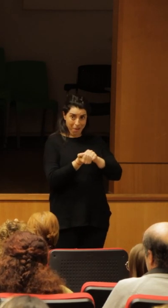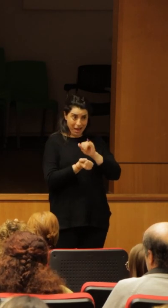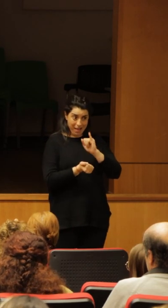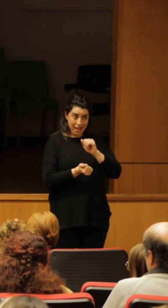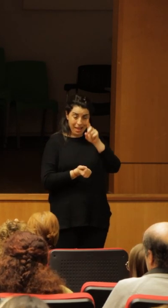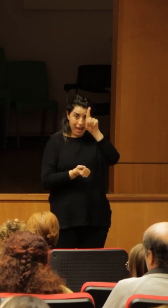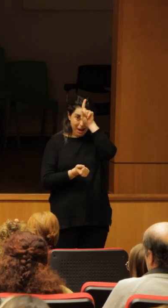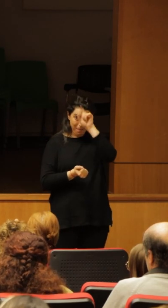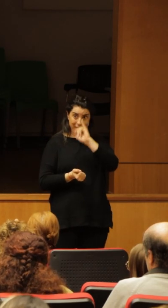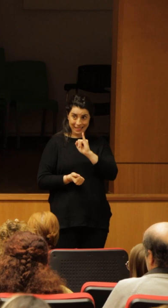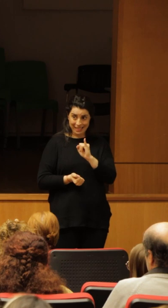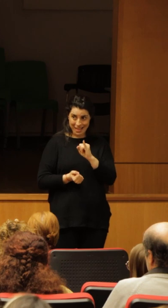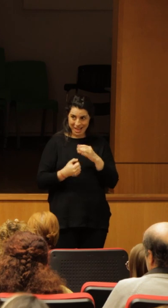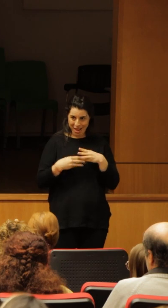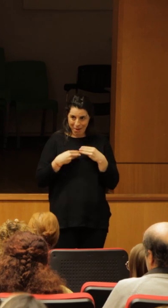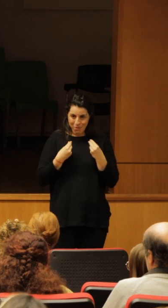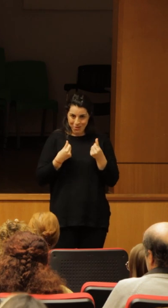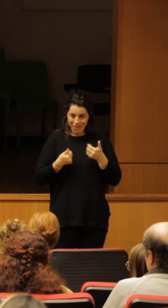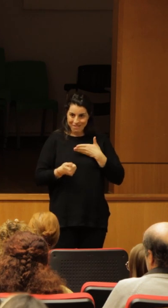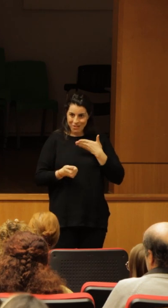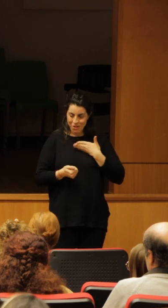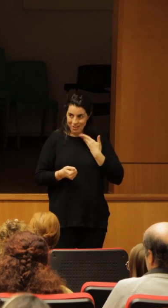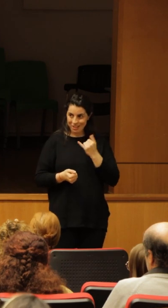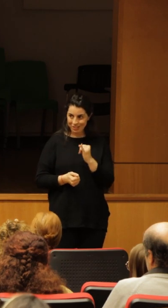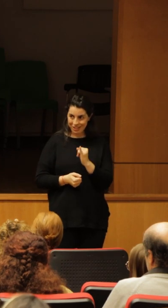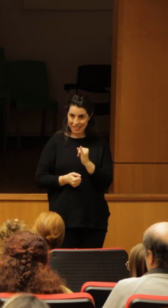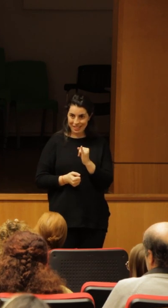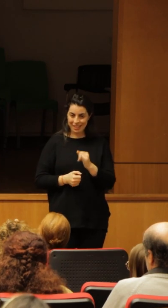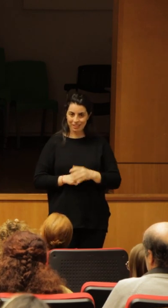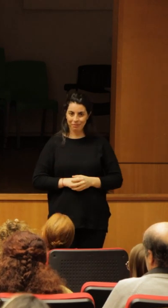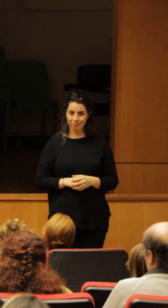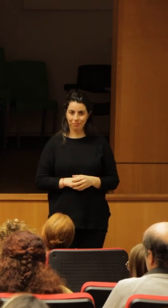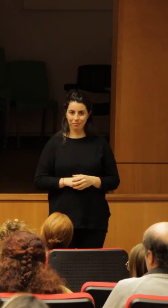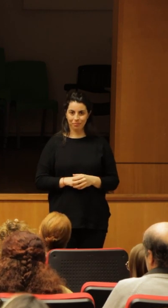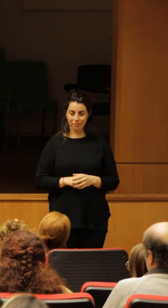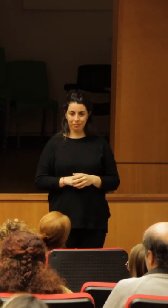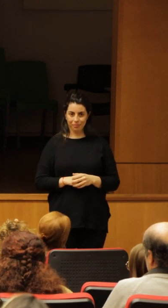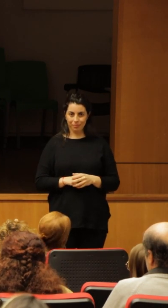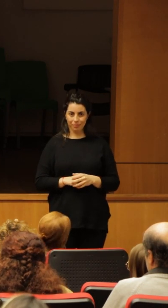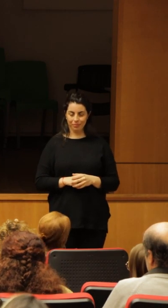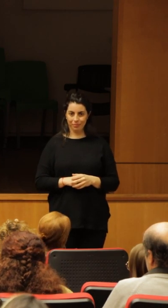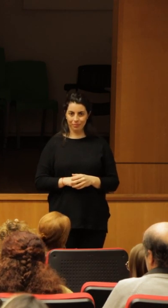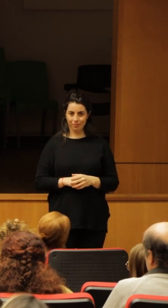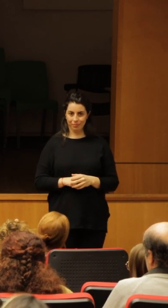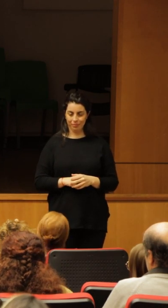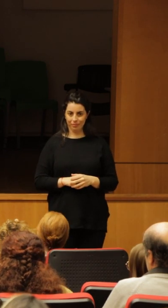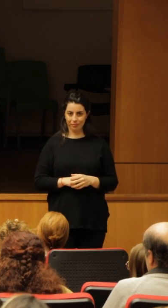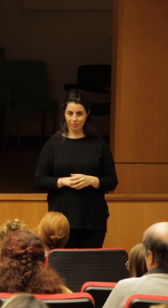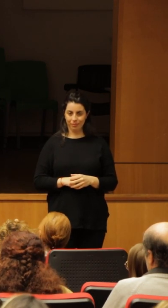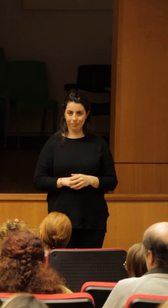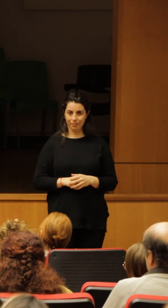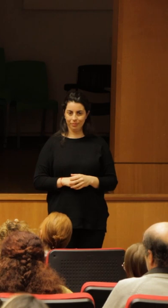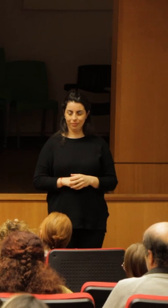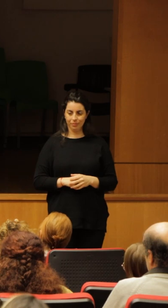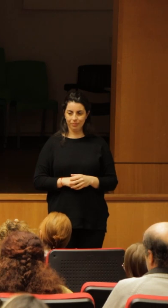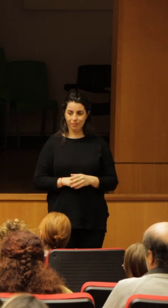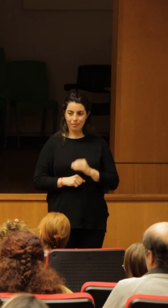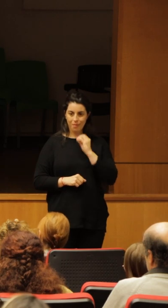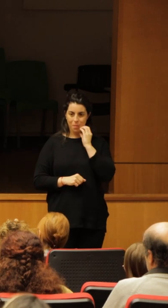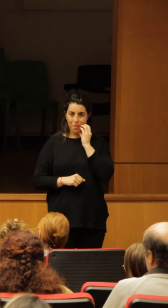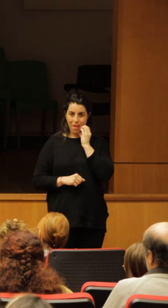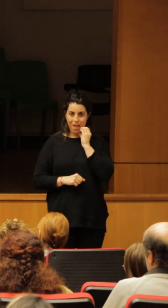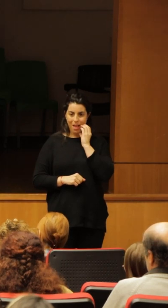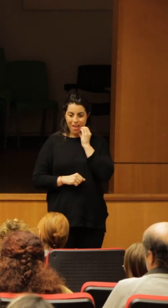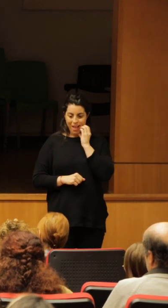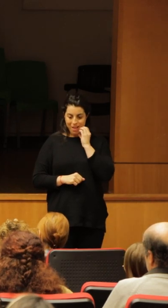that was the miracle that he discovered when that was the lowest of the lowest of the lowest places in his life. Y esto